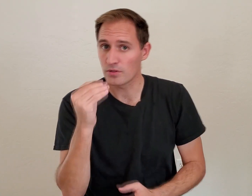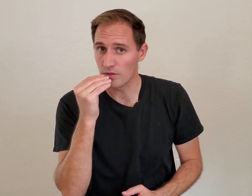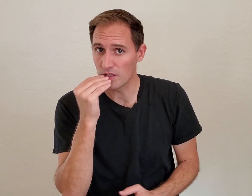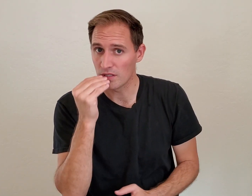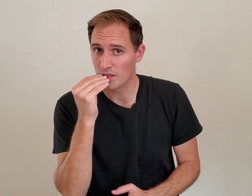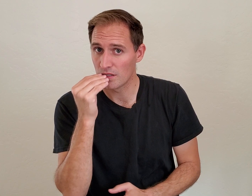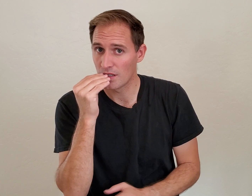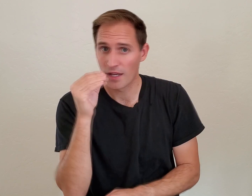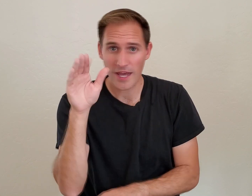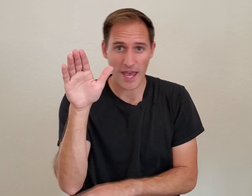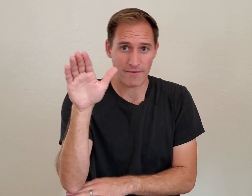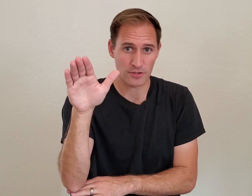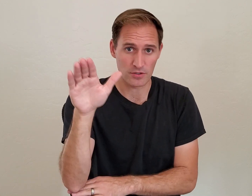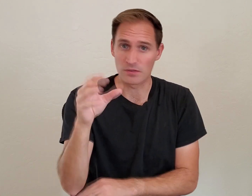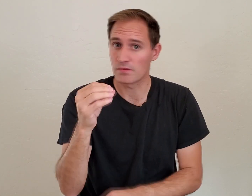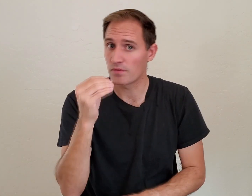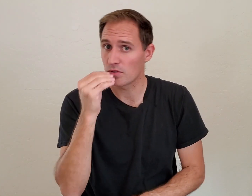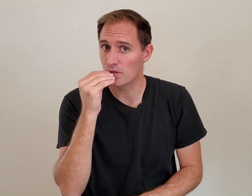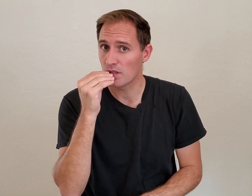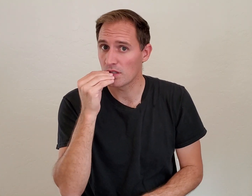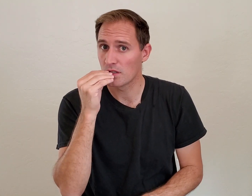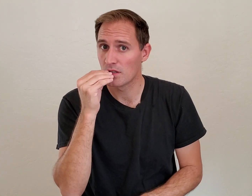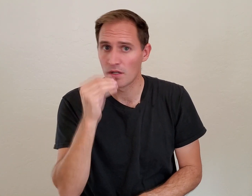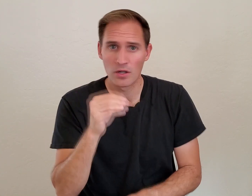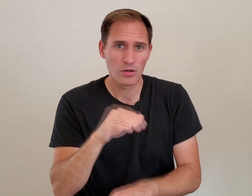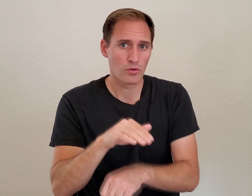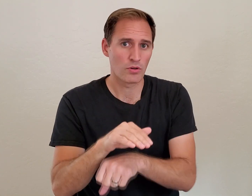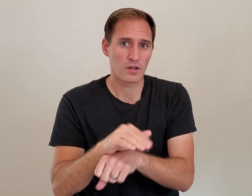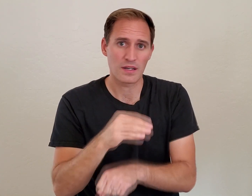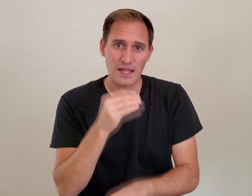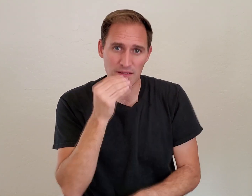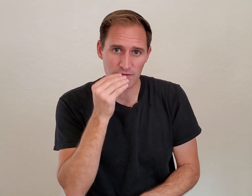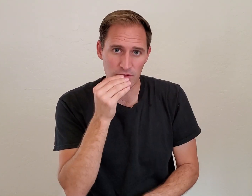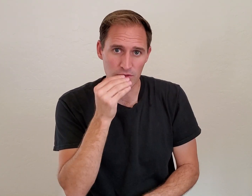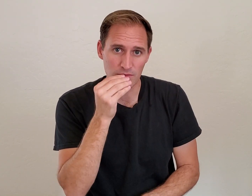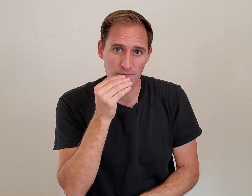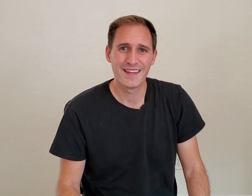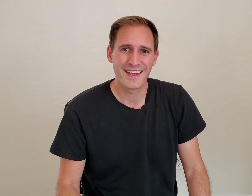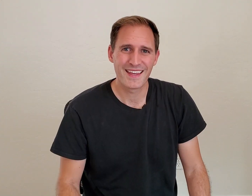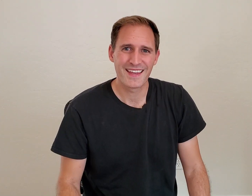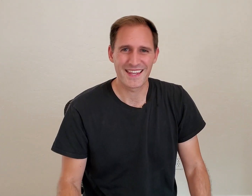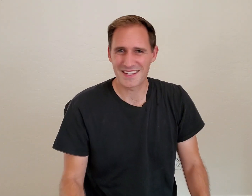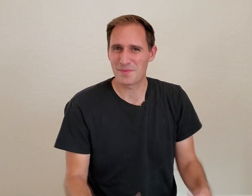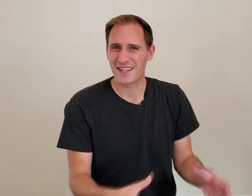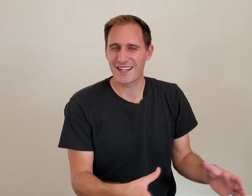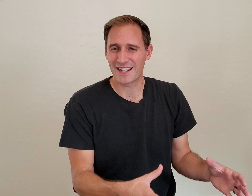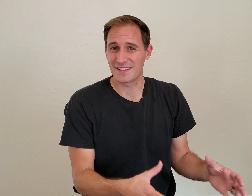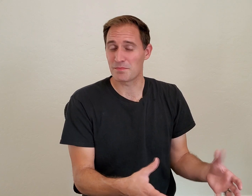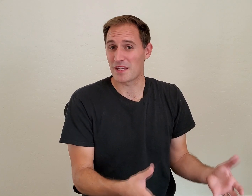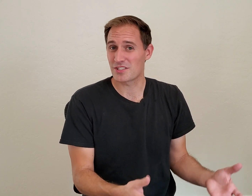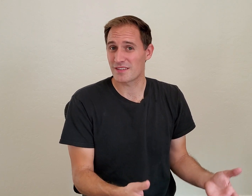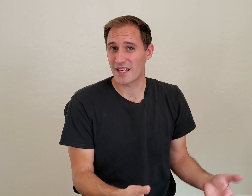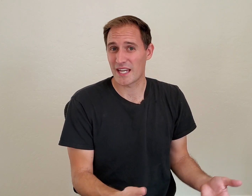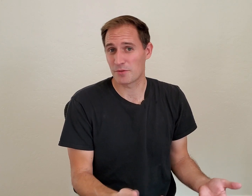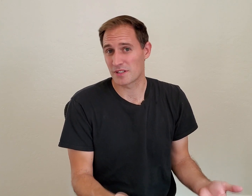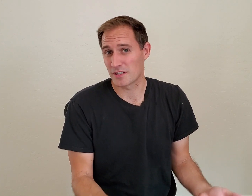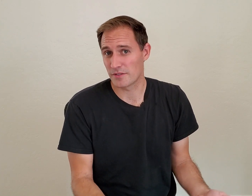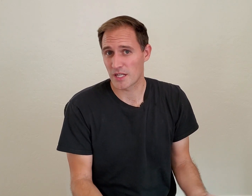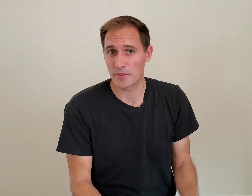food, afternoon food, or night food. And in the beginning, I did mention that I would include a couple